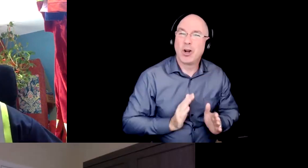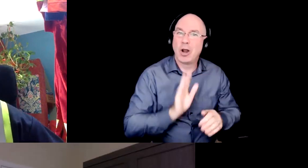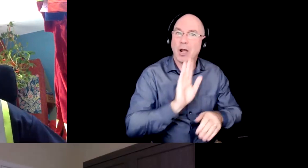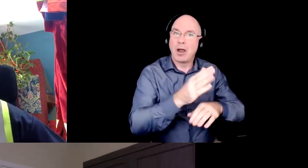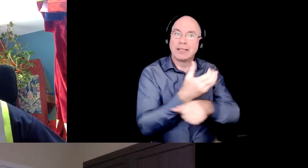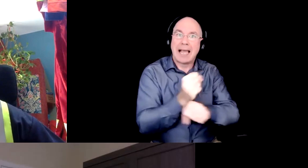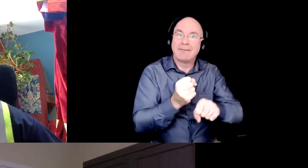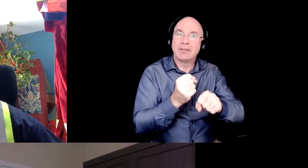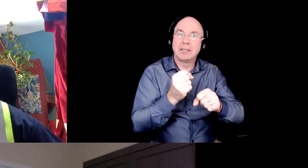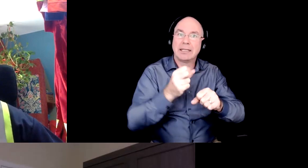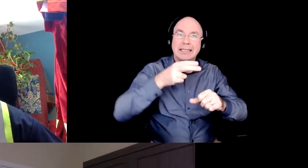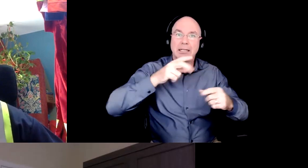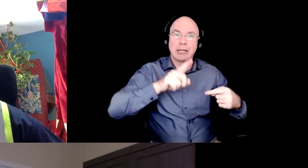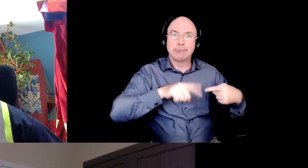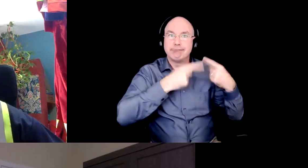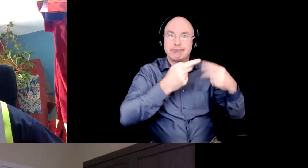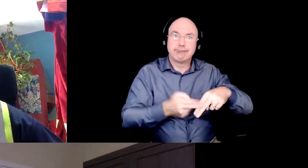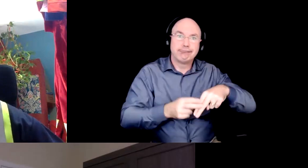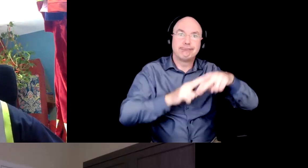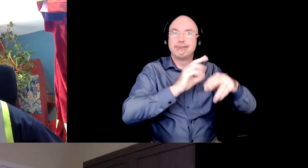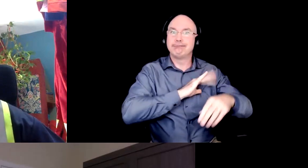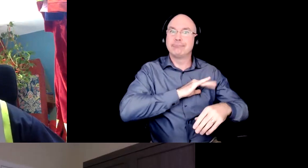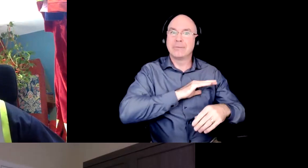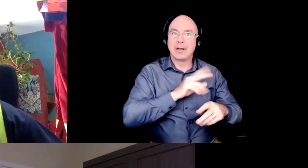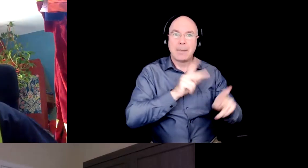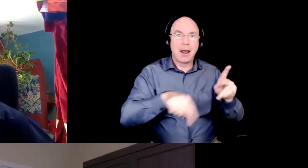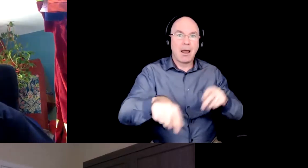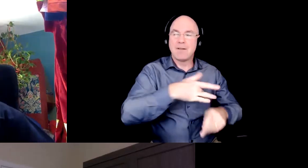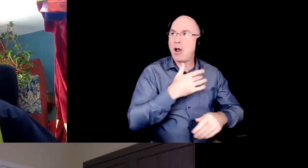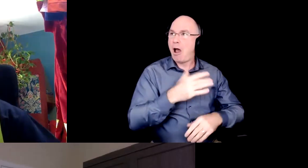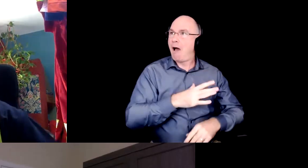record, also improve morale,